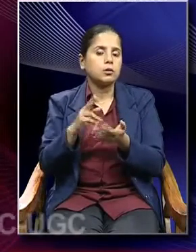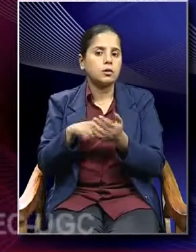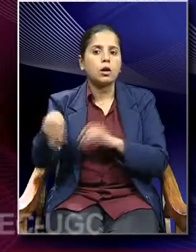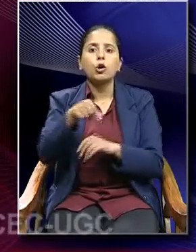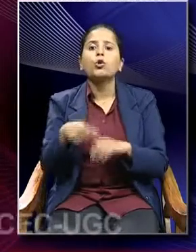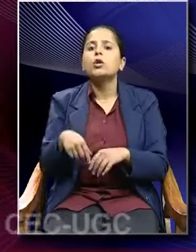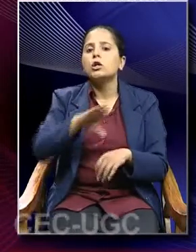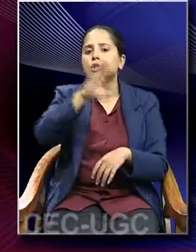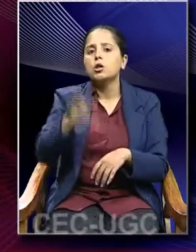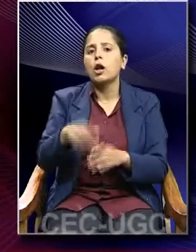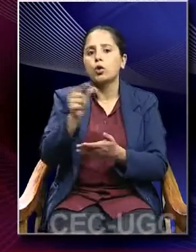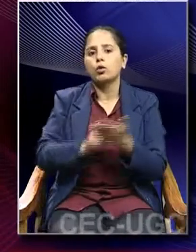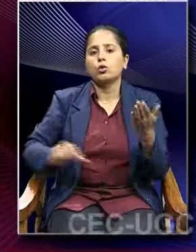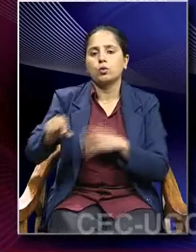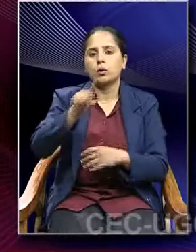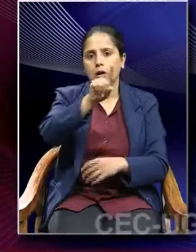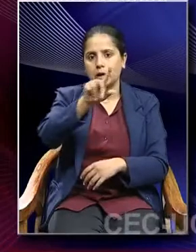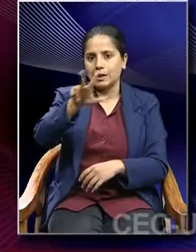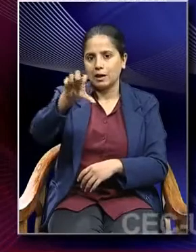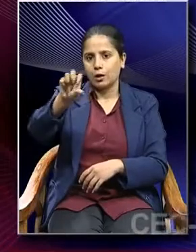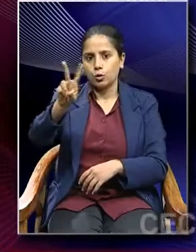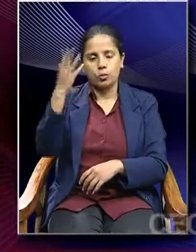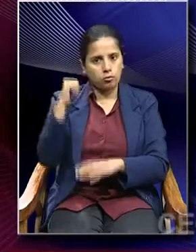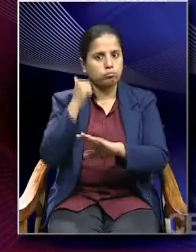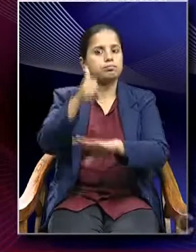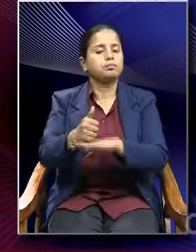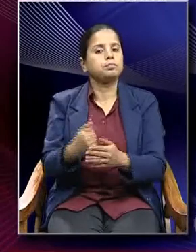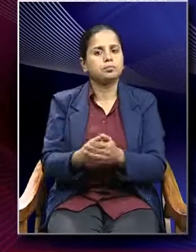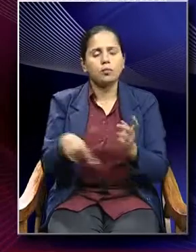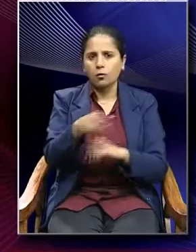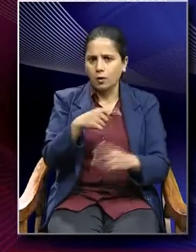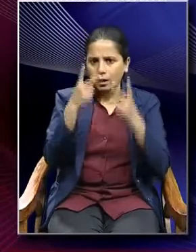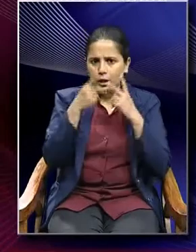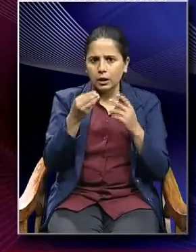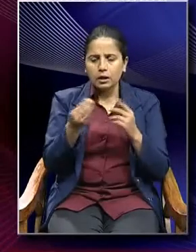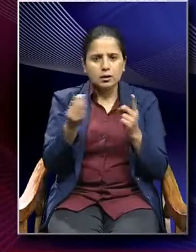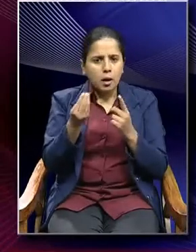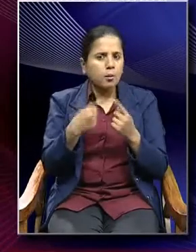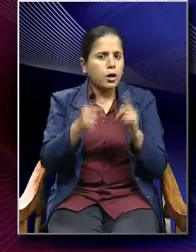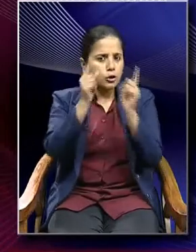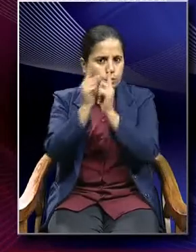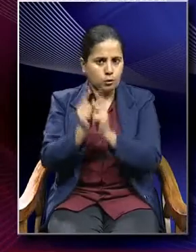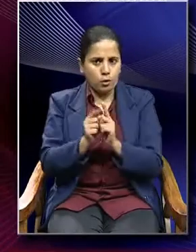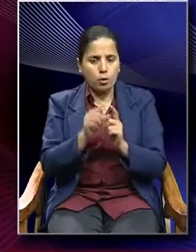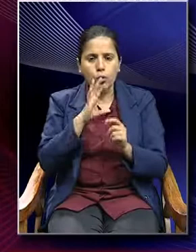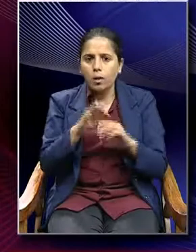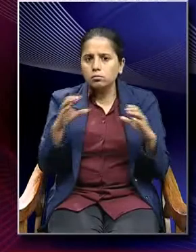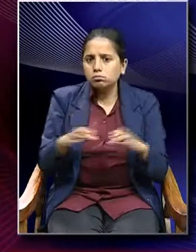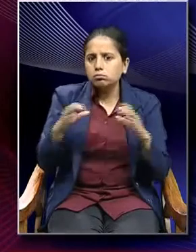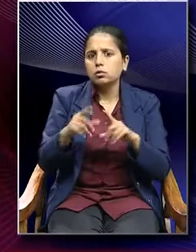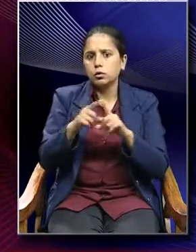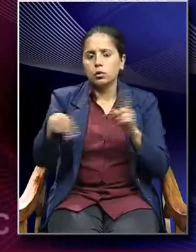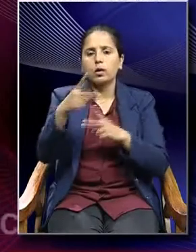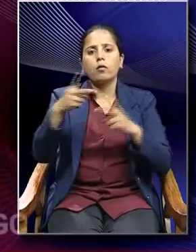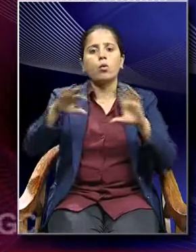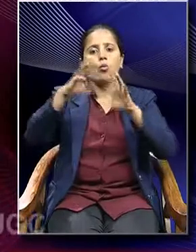of Chicago in 1892. So we see that these were small activities which were going in different